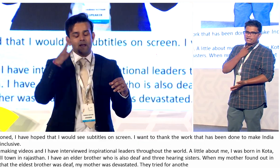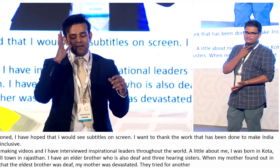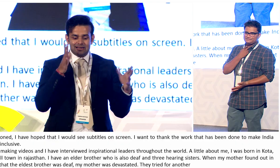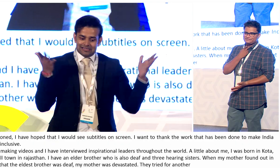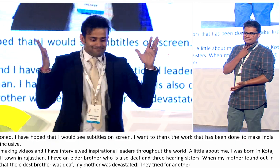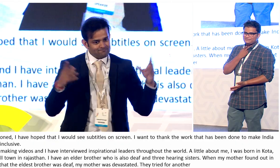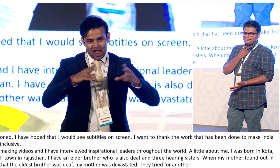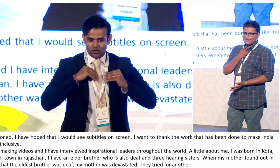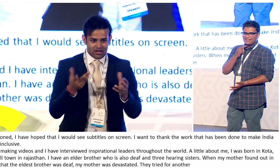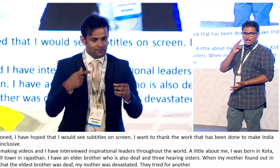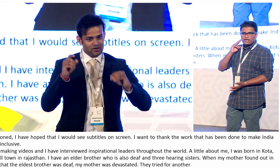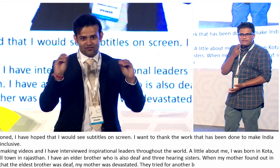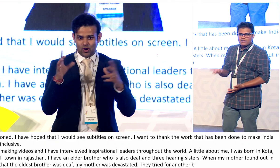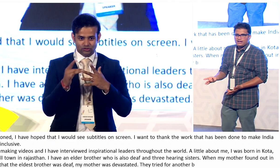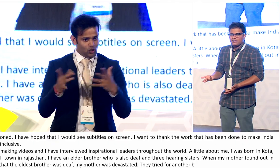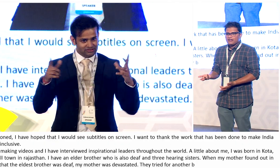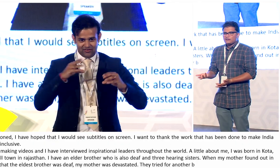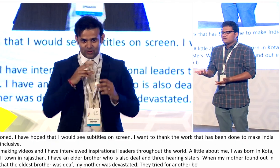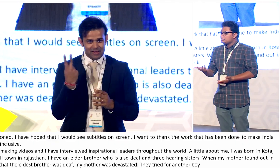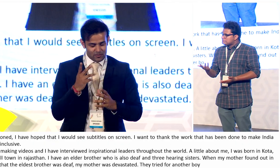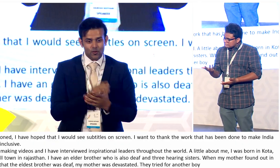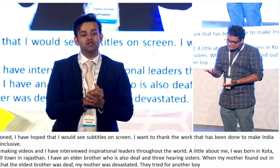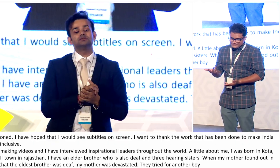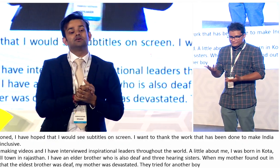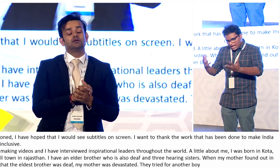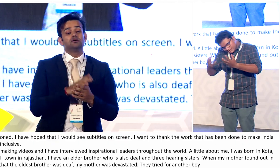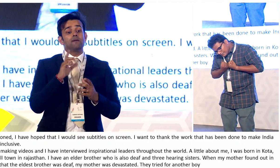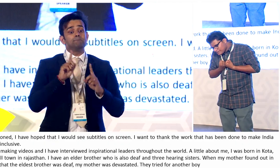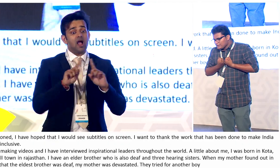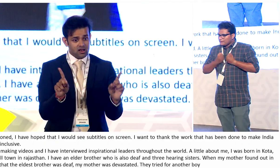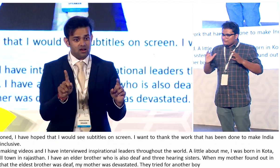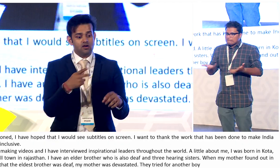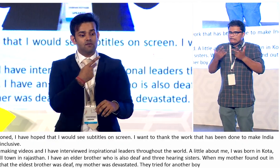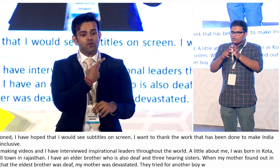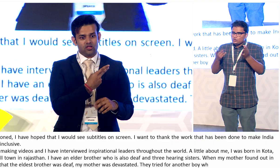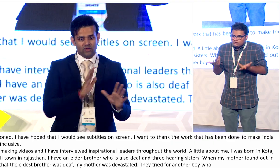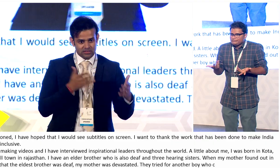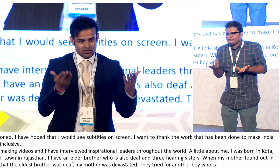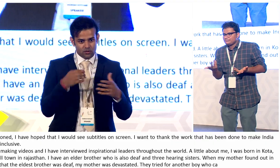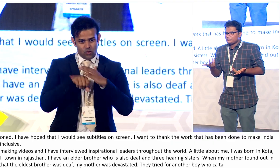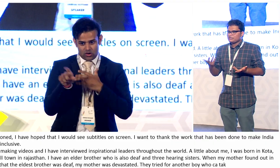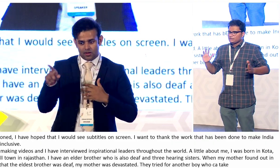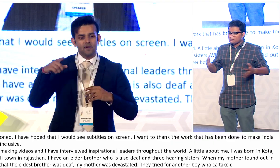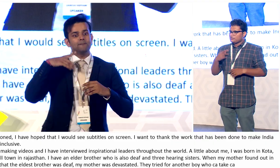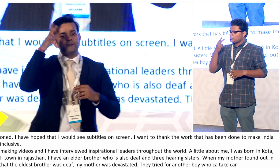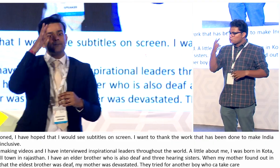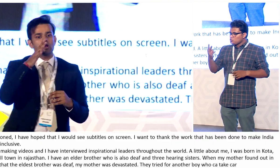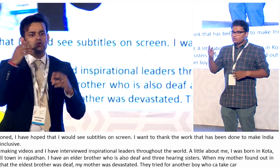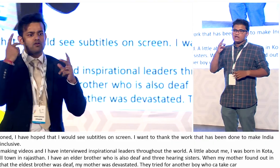Okay. So my parents said, okay, we have to accept this. There's nothing we can do. We have two deaf